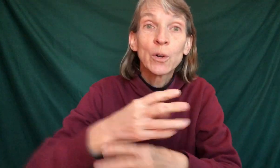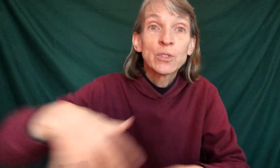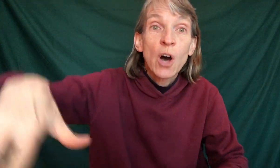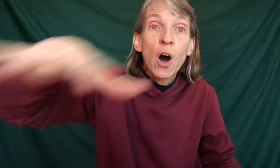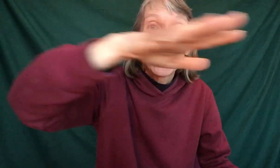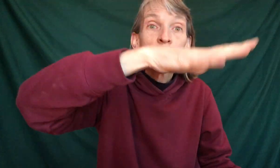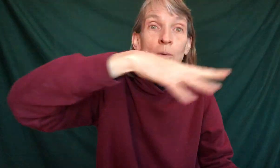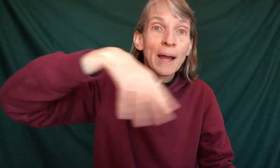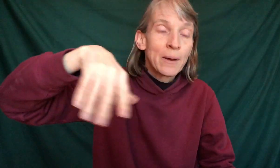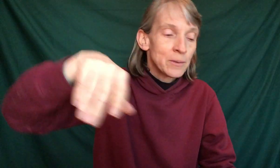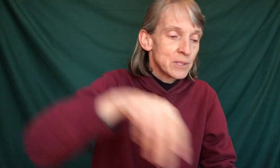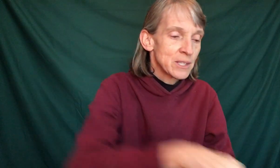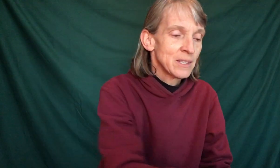world all around.